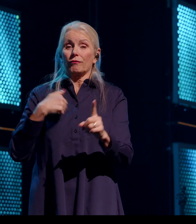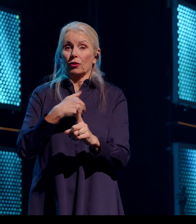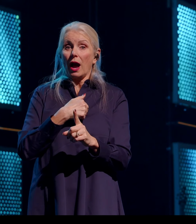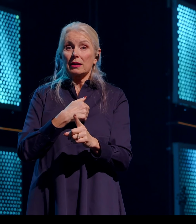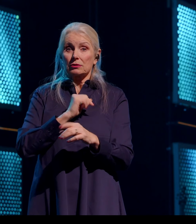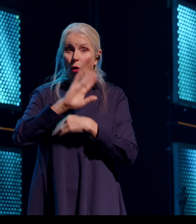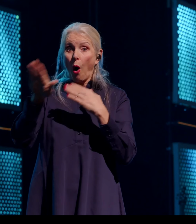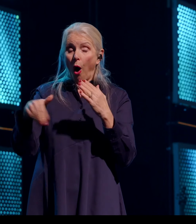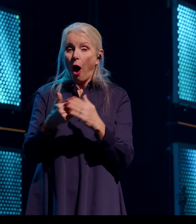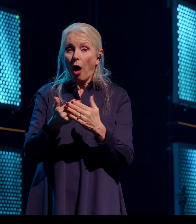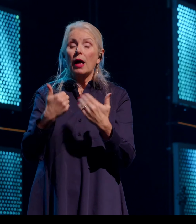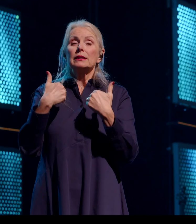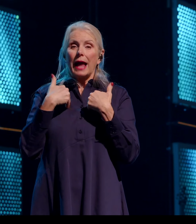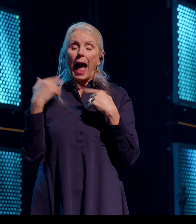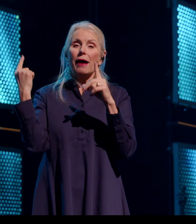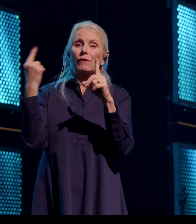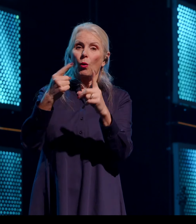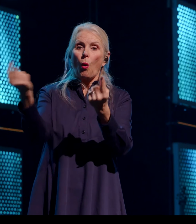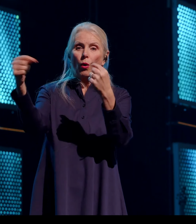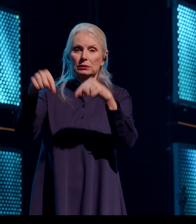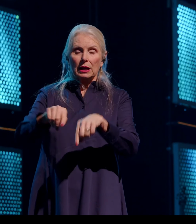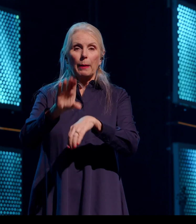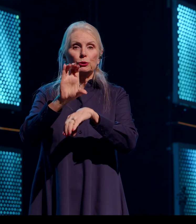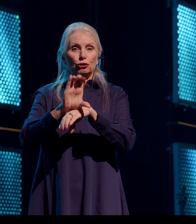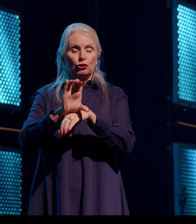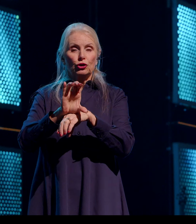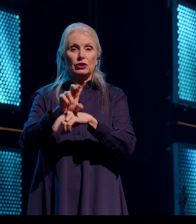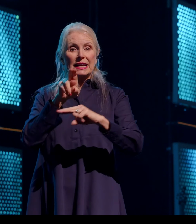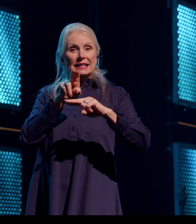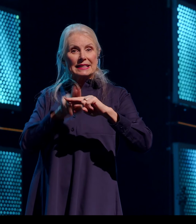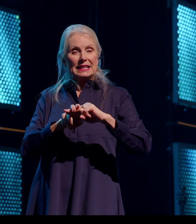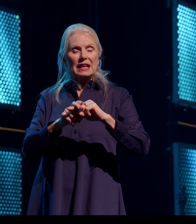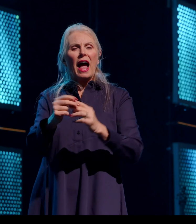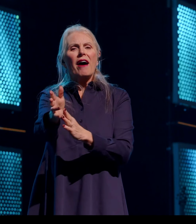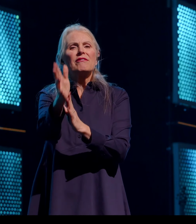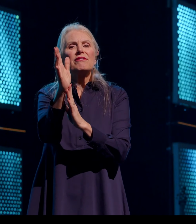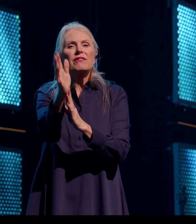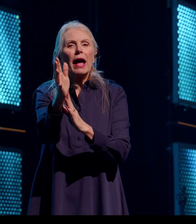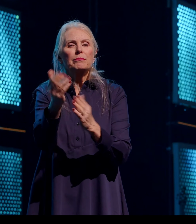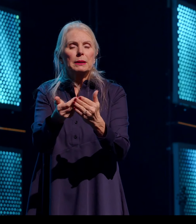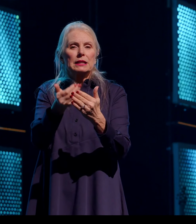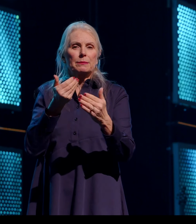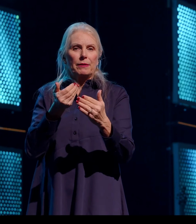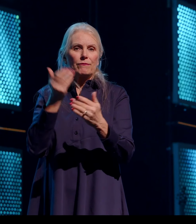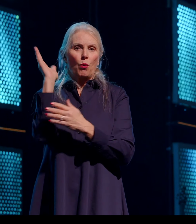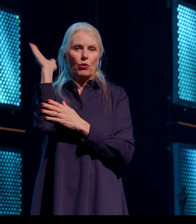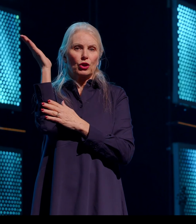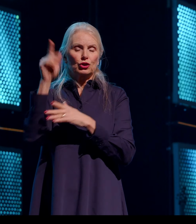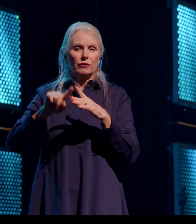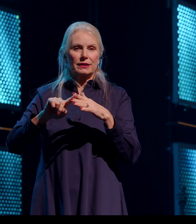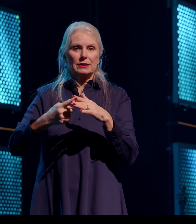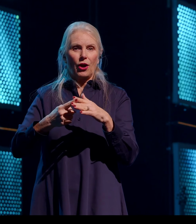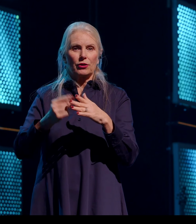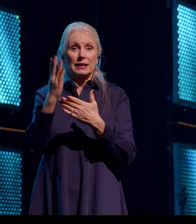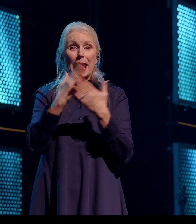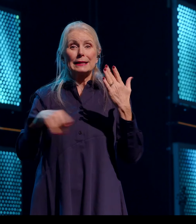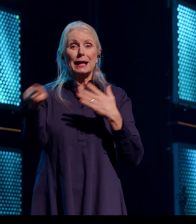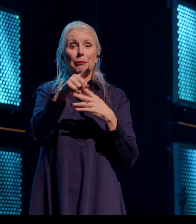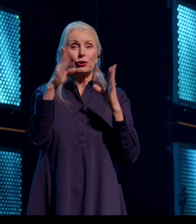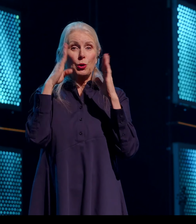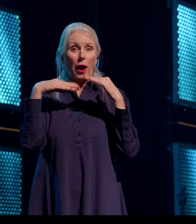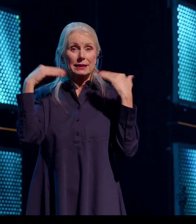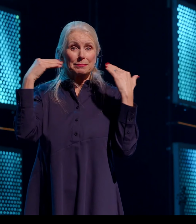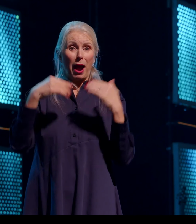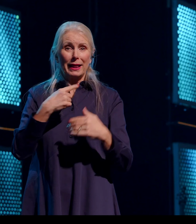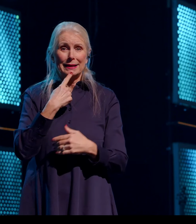Tom say this, have the goal to come to church and be in your seat 5 minutes before service starts. I see some of you smiling like, that's